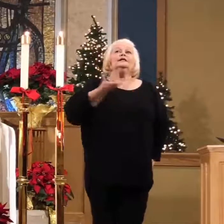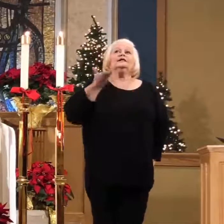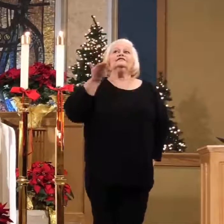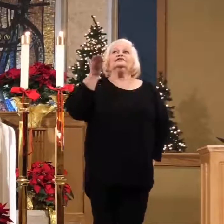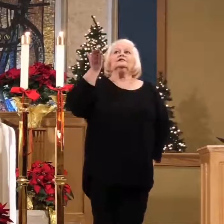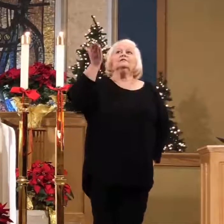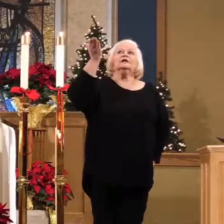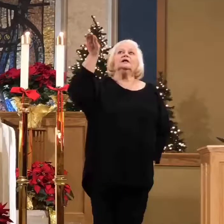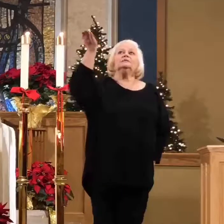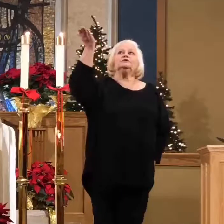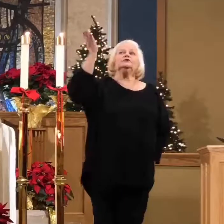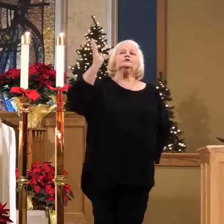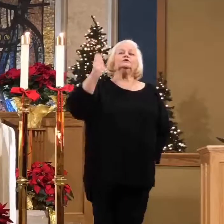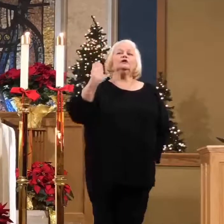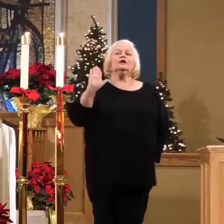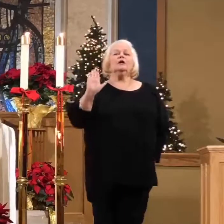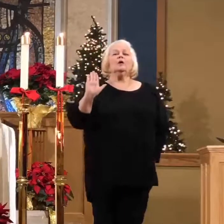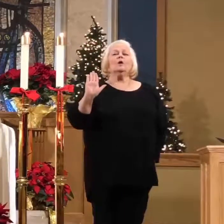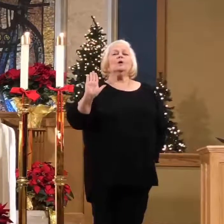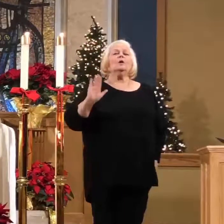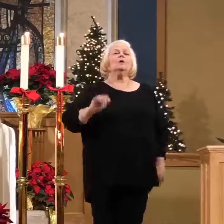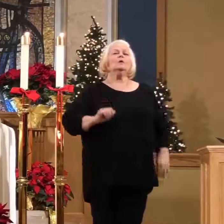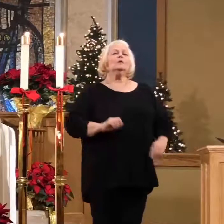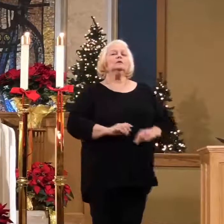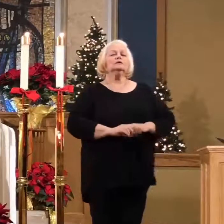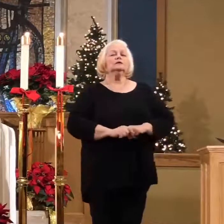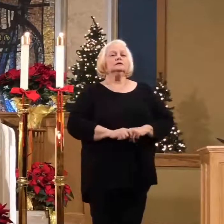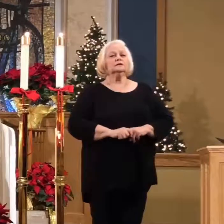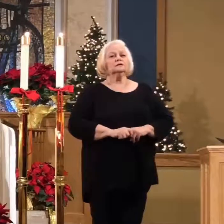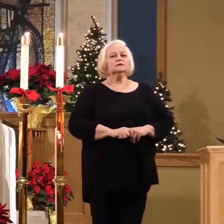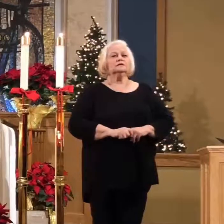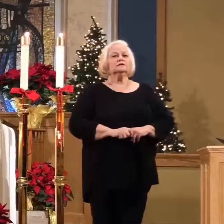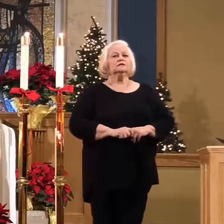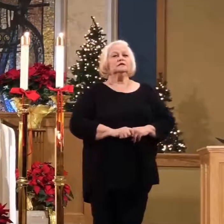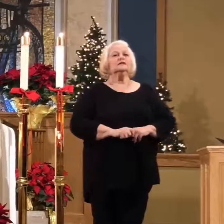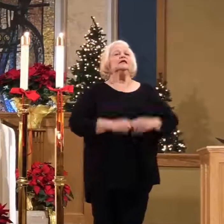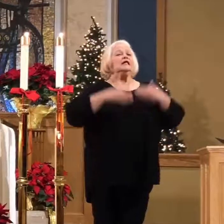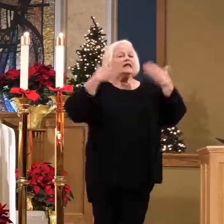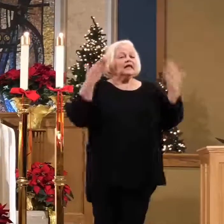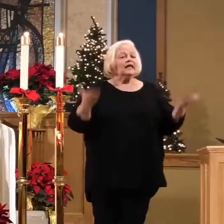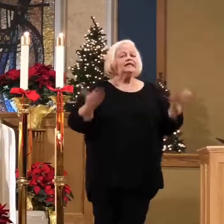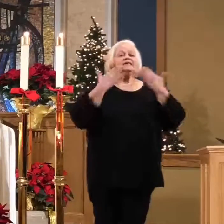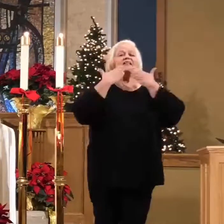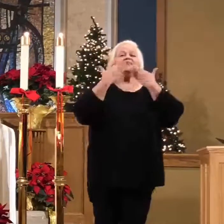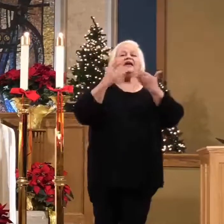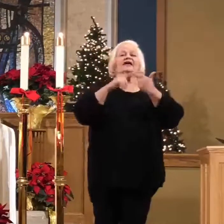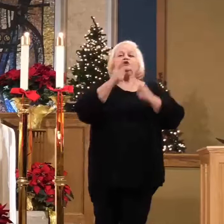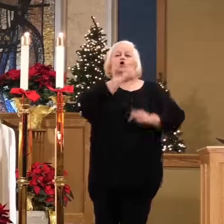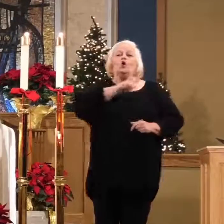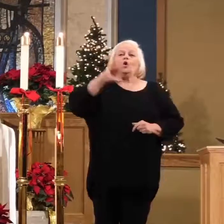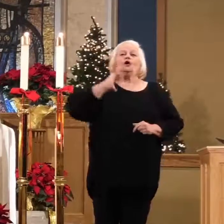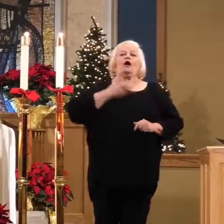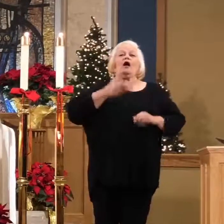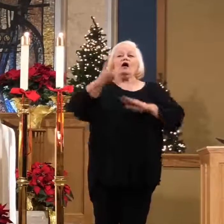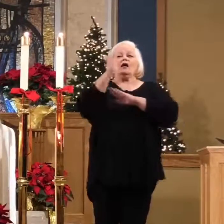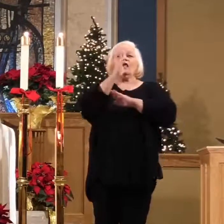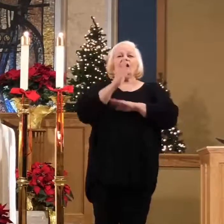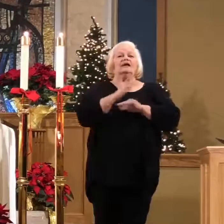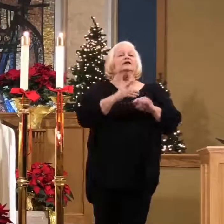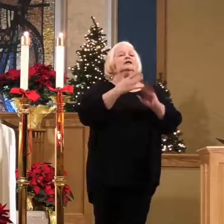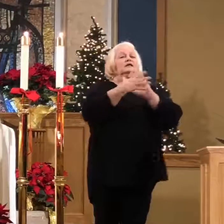We lift them up to the Lord. Let us give thanks to the Lord our